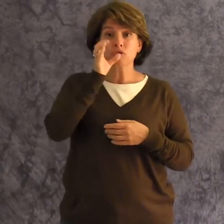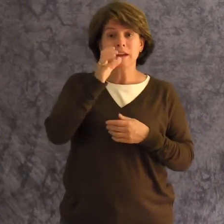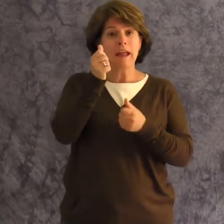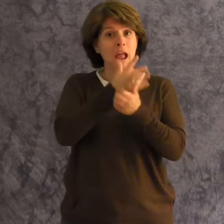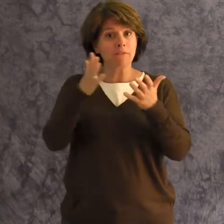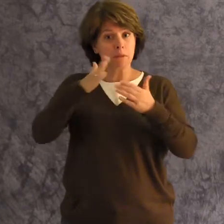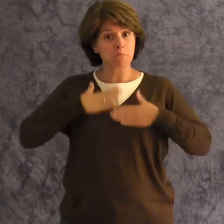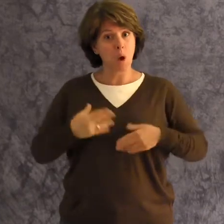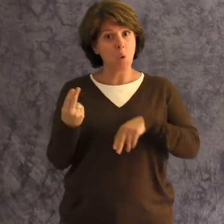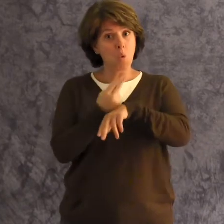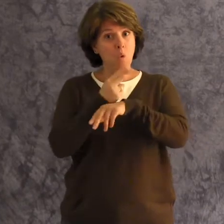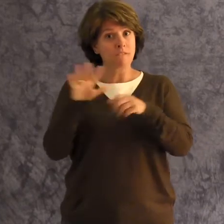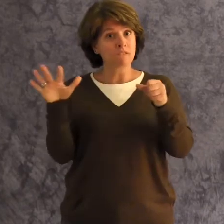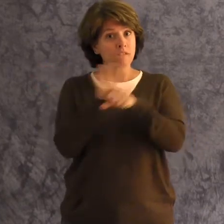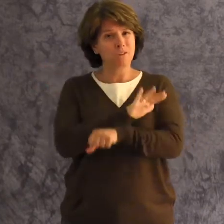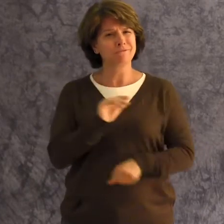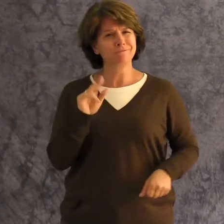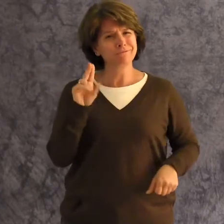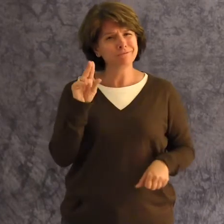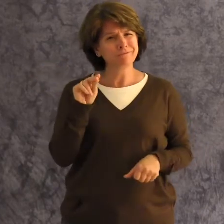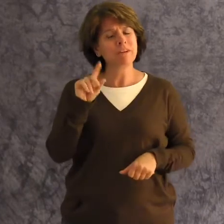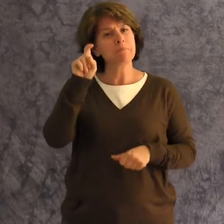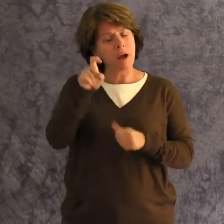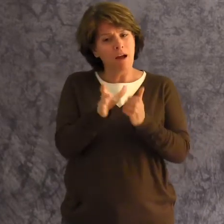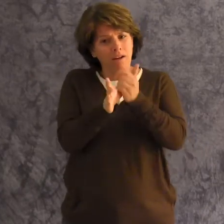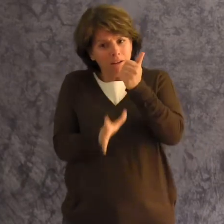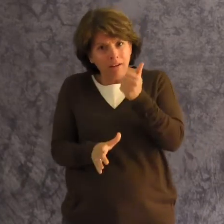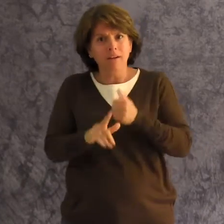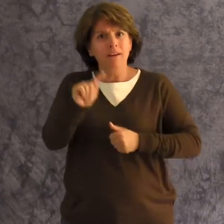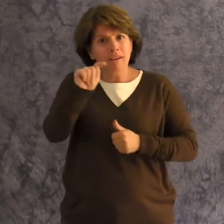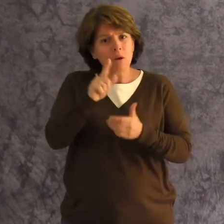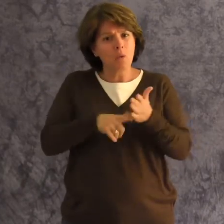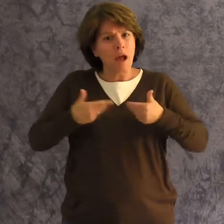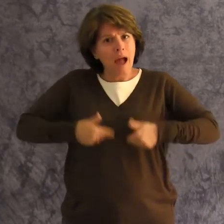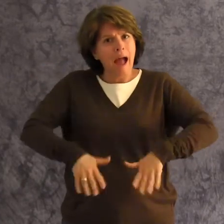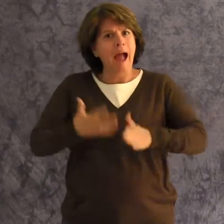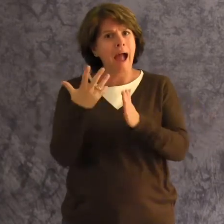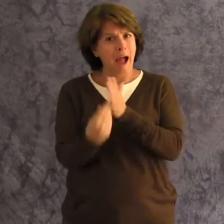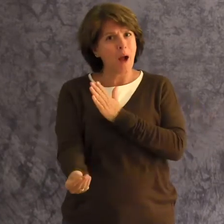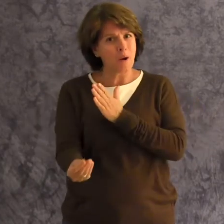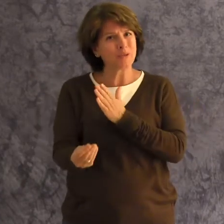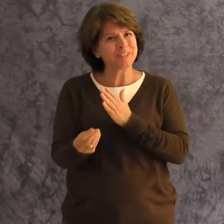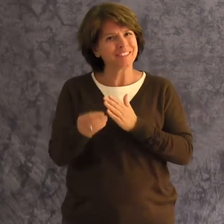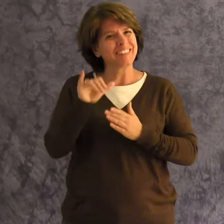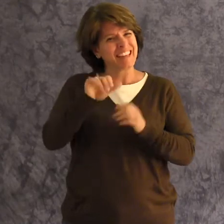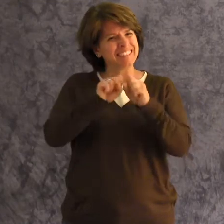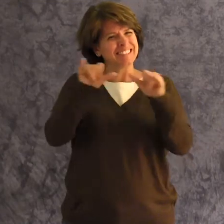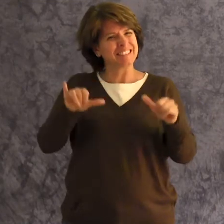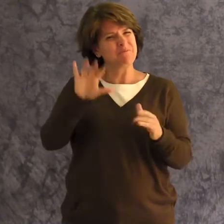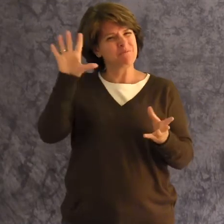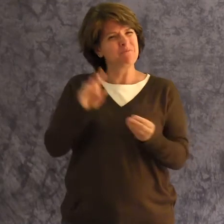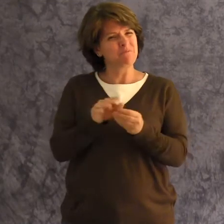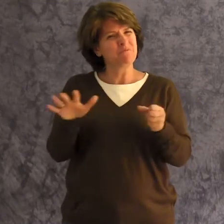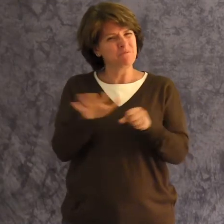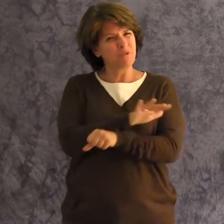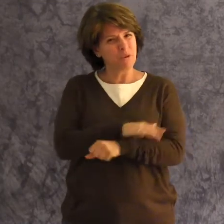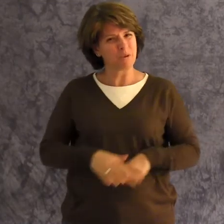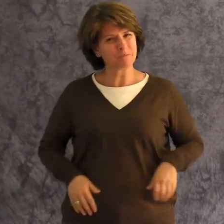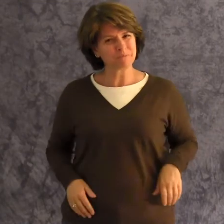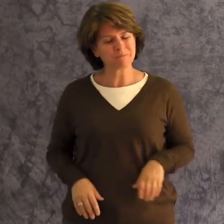rid of solid waste. The digestive system, from an anatomical standpoint, is really divided into 2 subdivisions. The